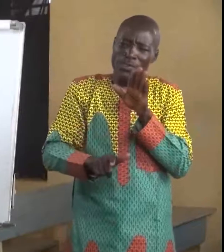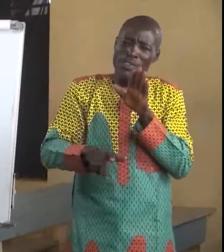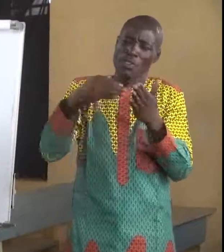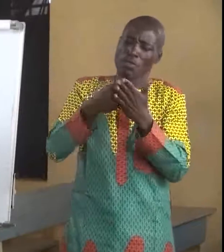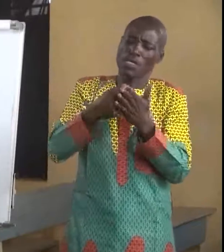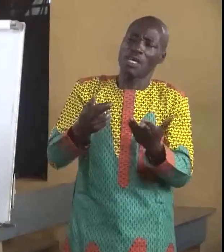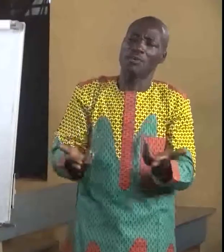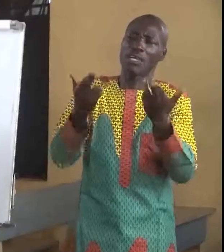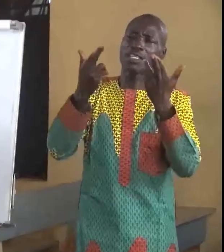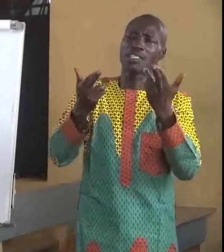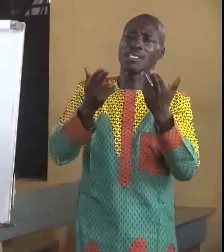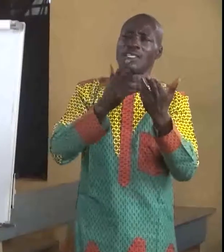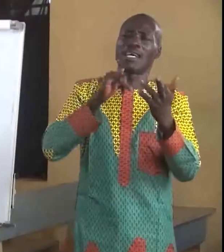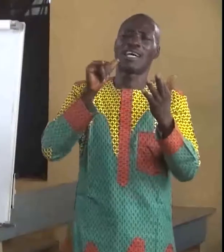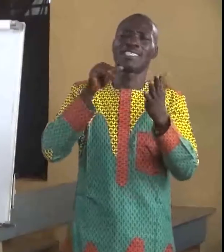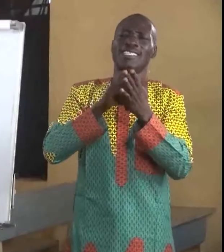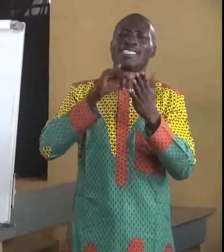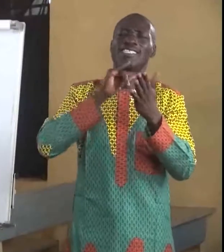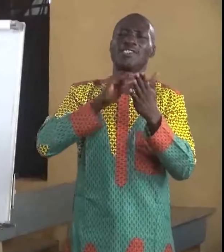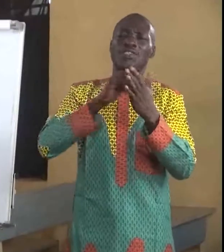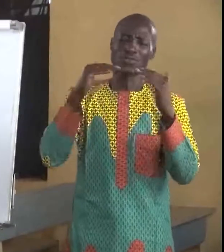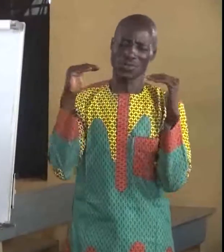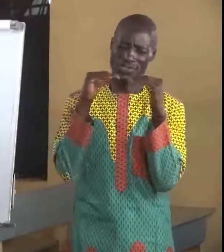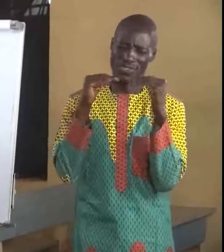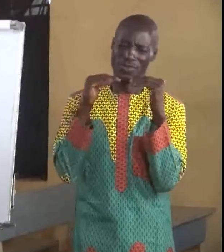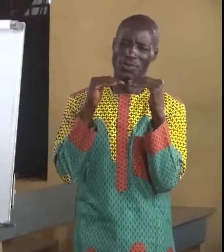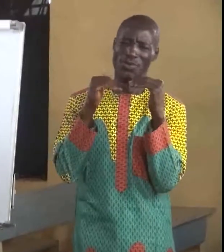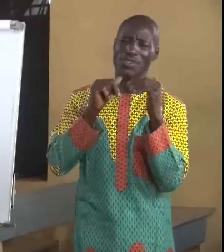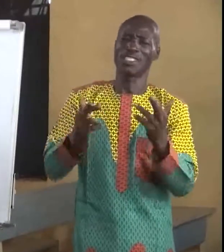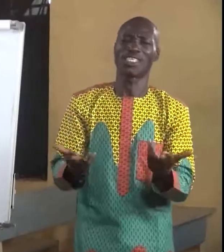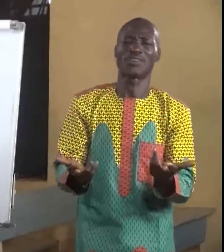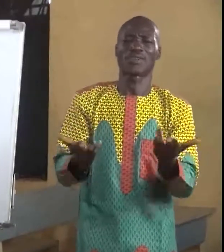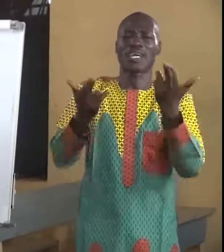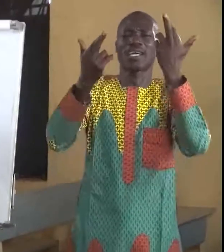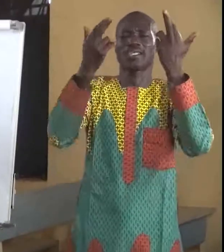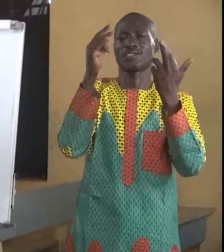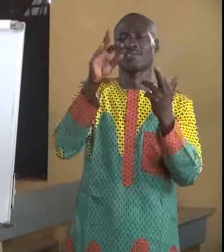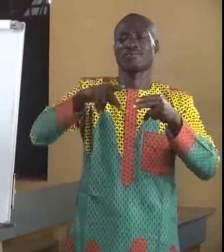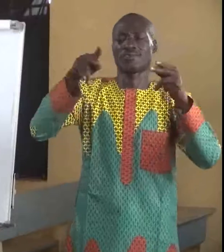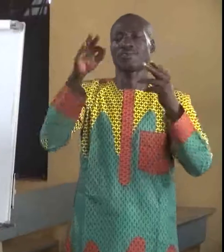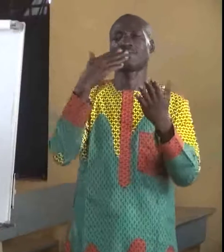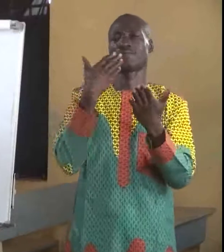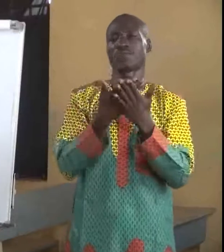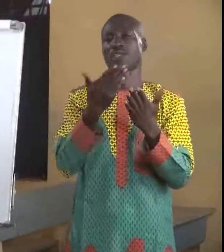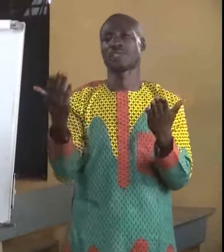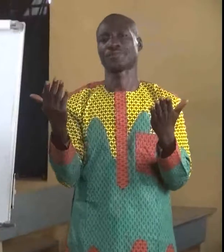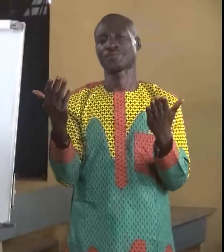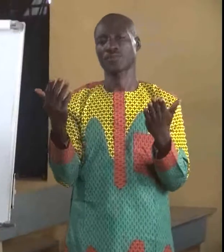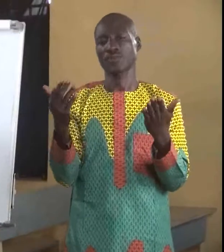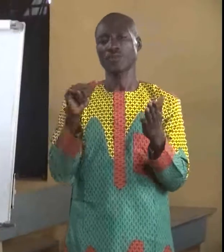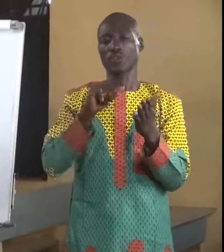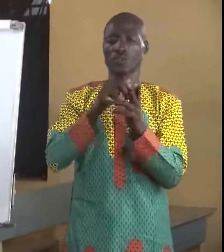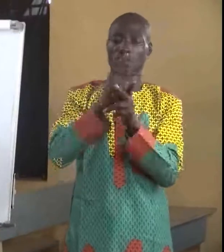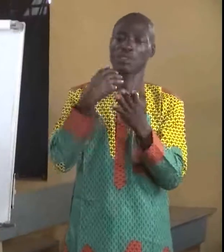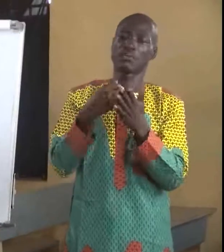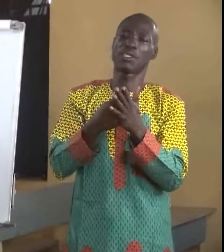has risen without a corresponding rise in the production of goods and services to sustain the money that is